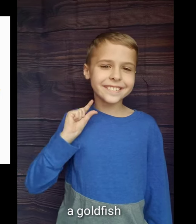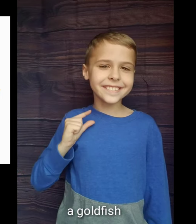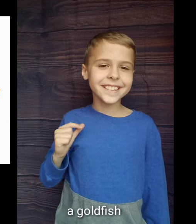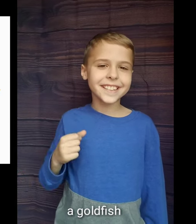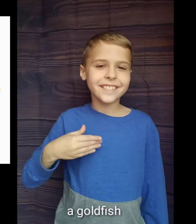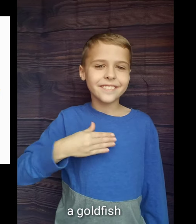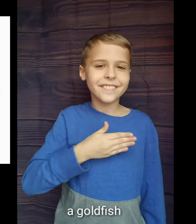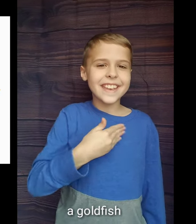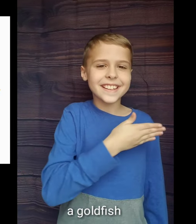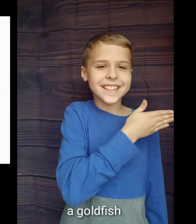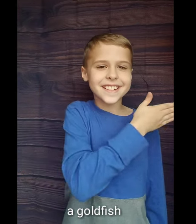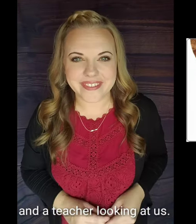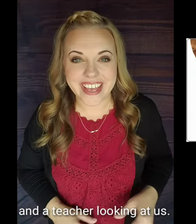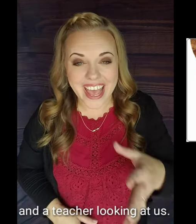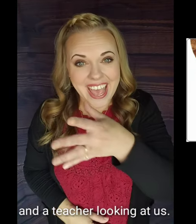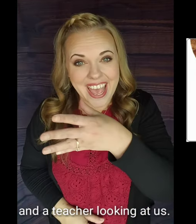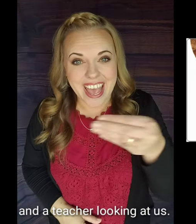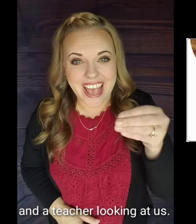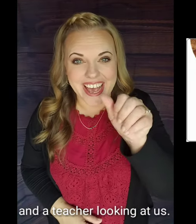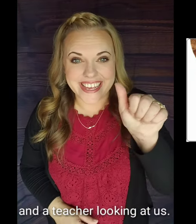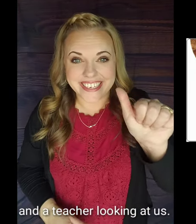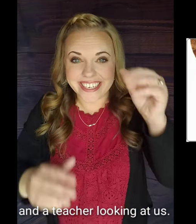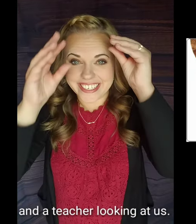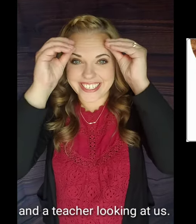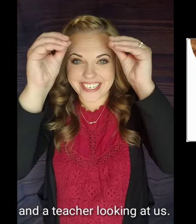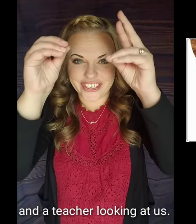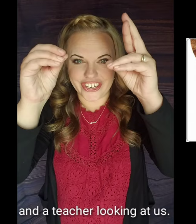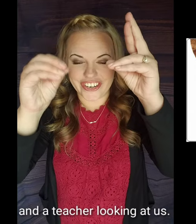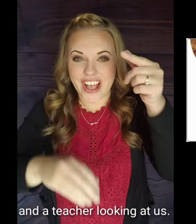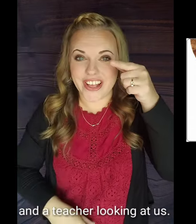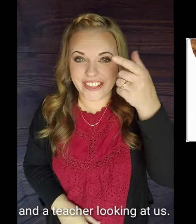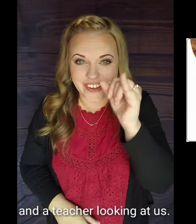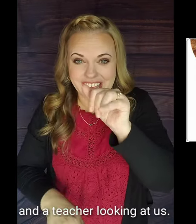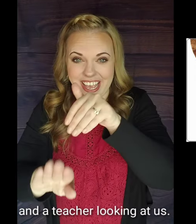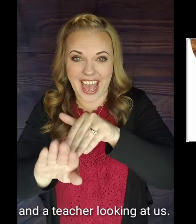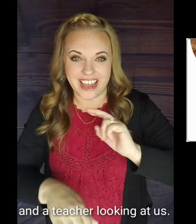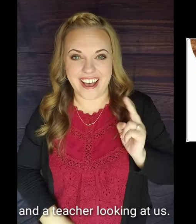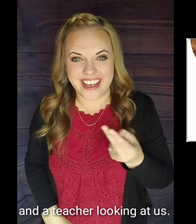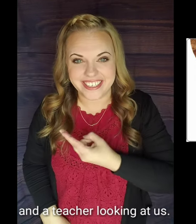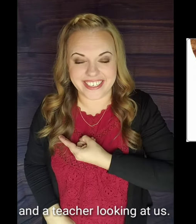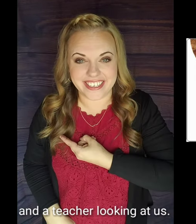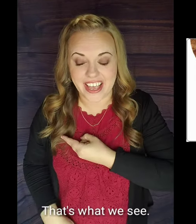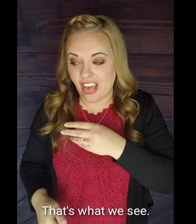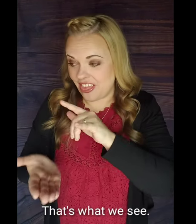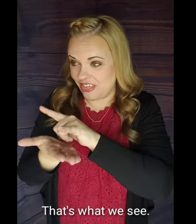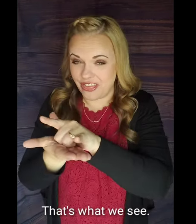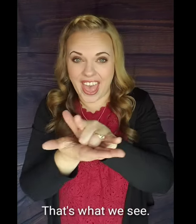gold fish, and a teacher looking at us.